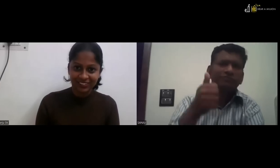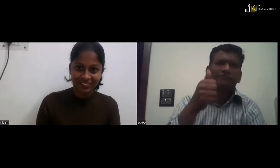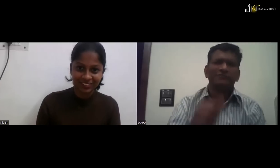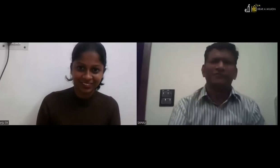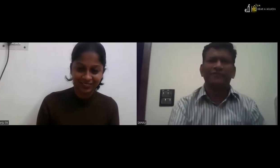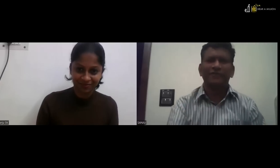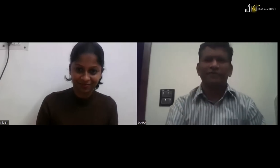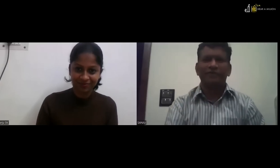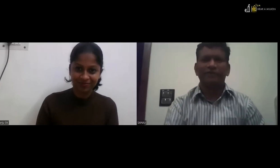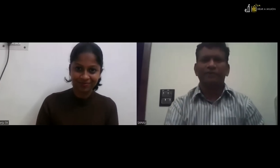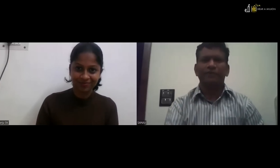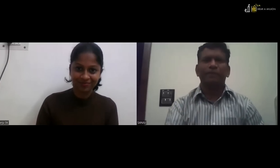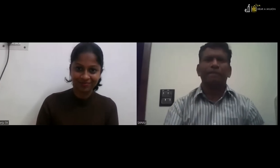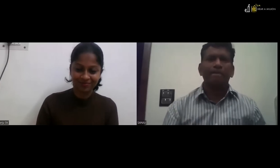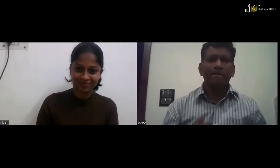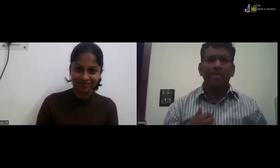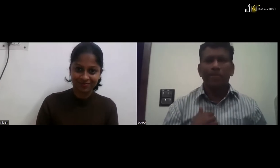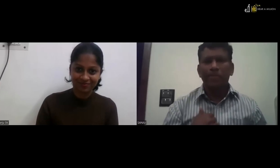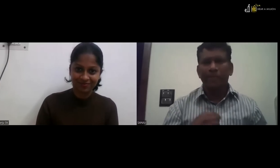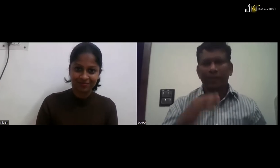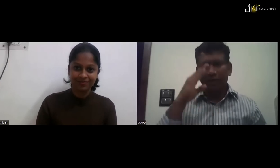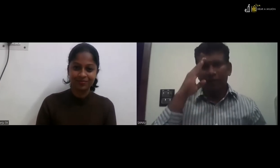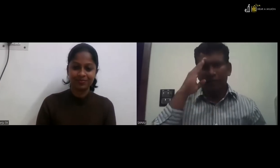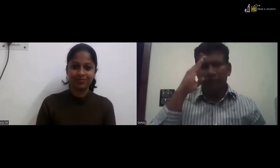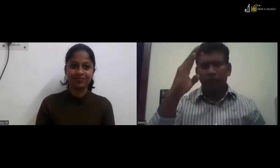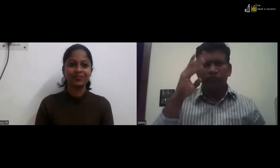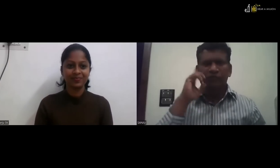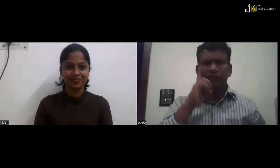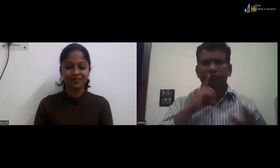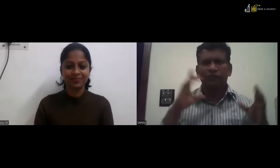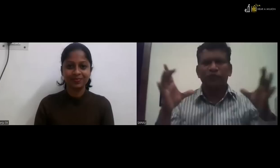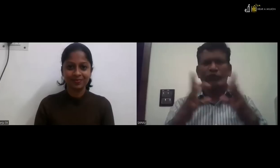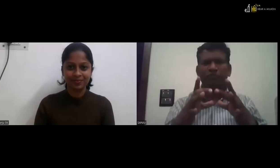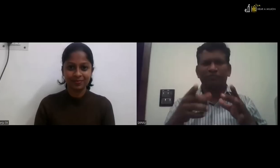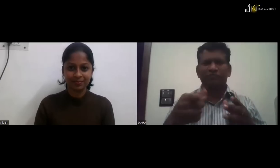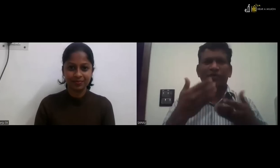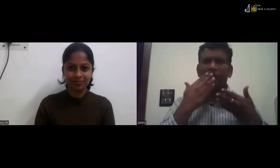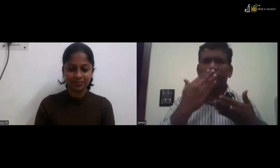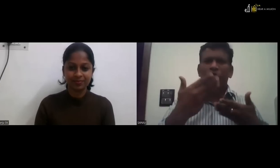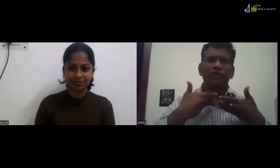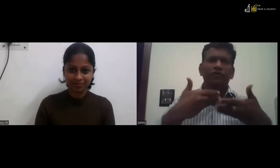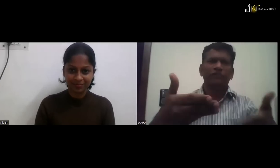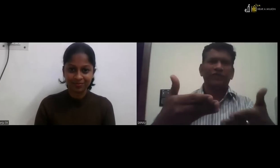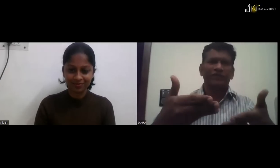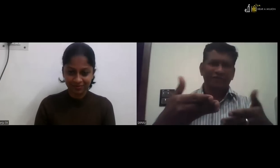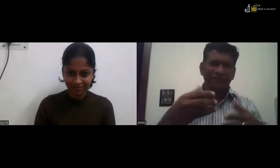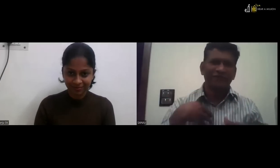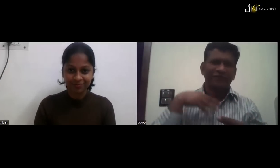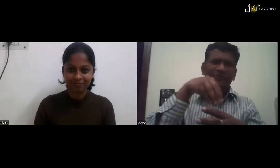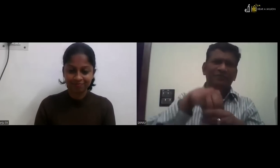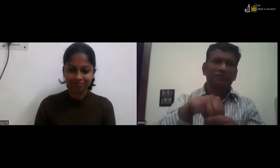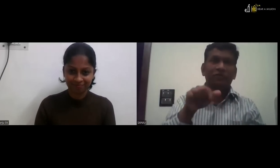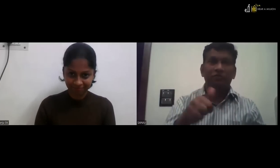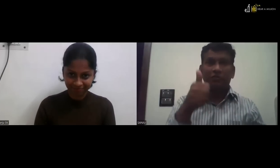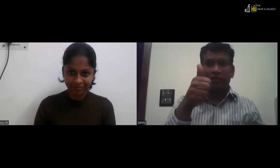Okay, so could you please give us your introduction, please? Okay, so hello, all the deaf